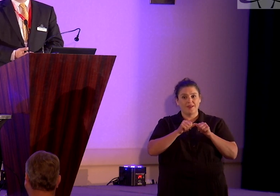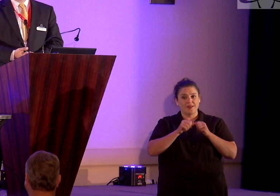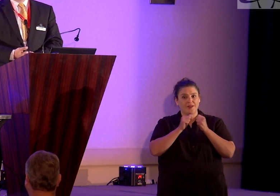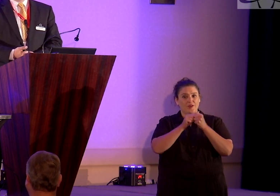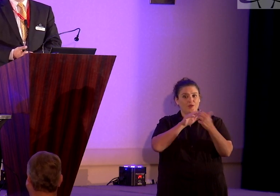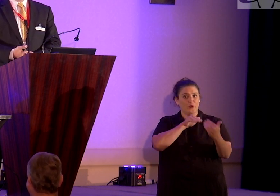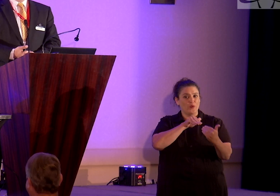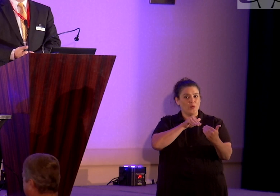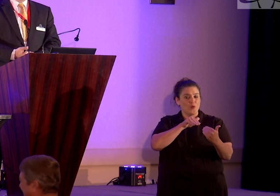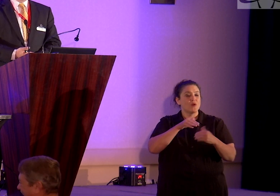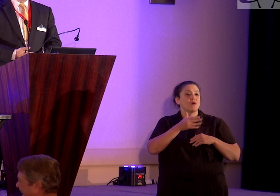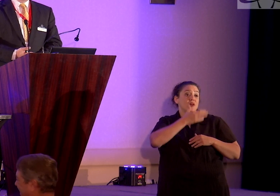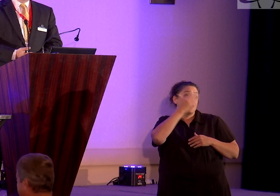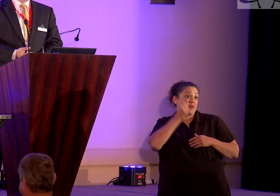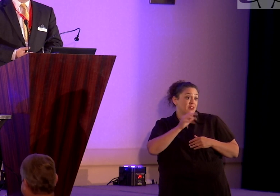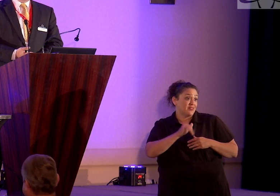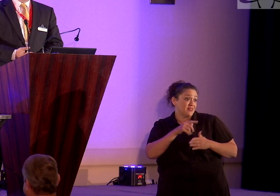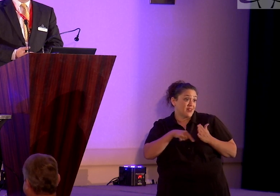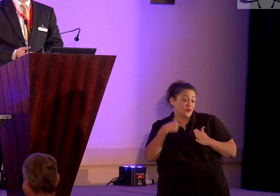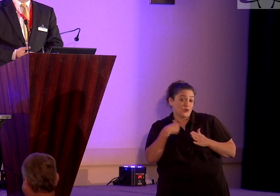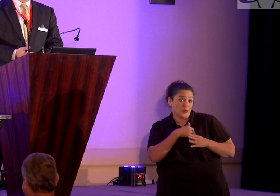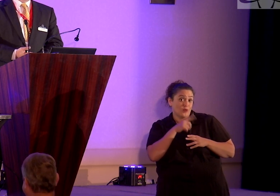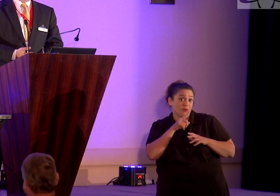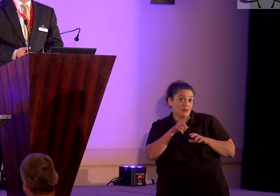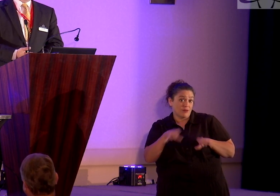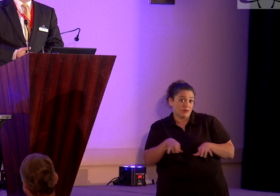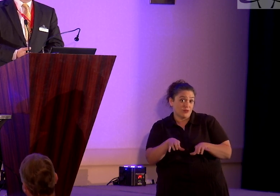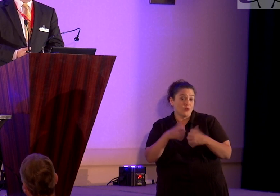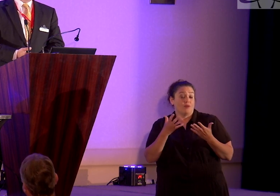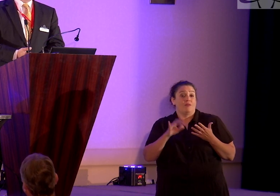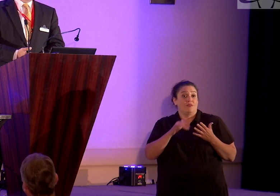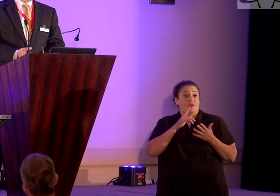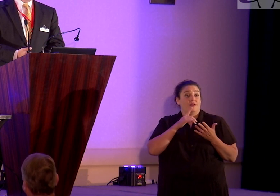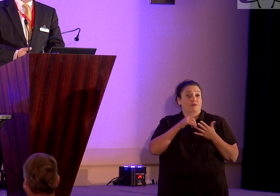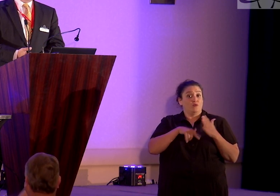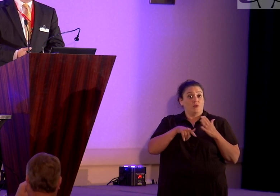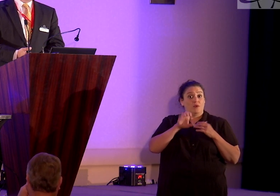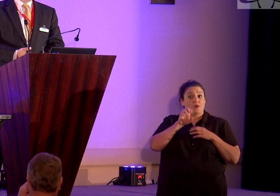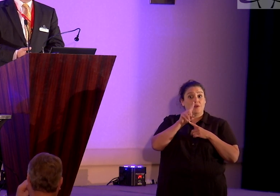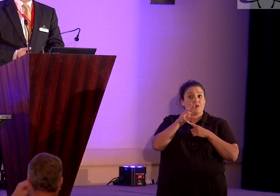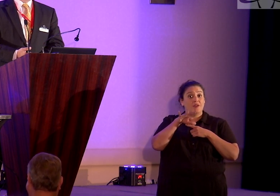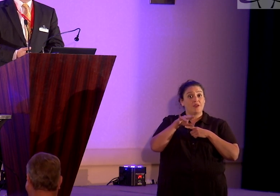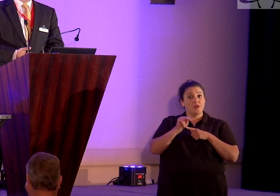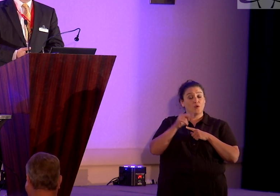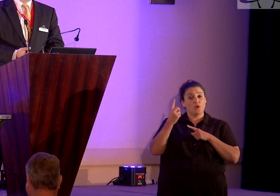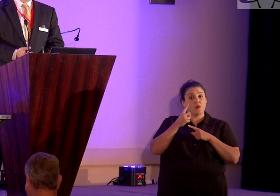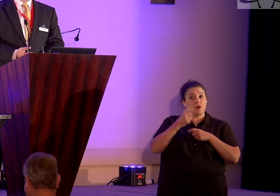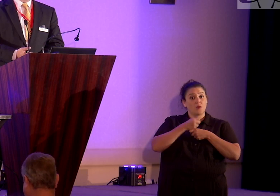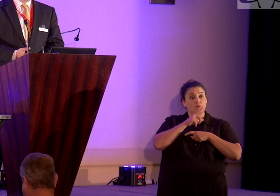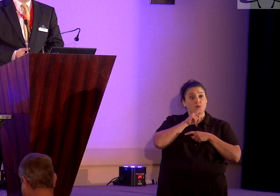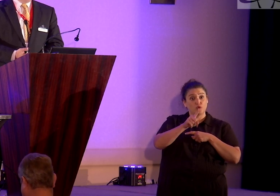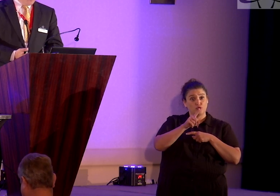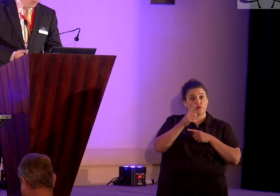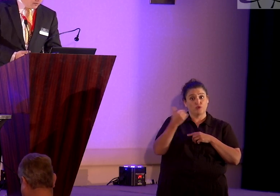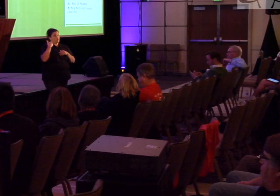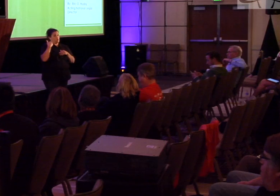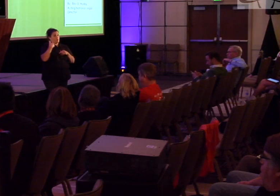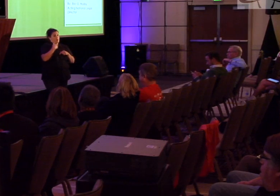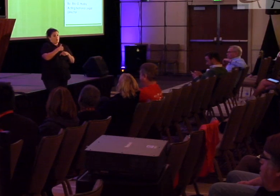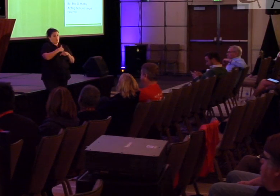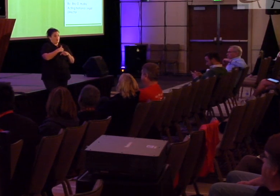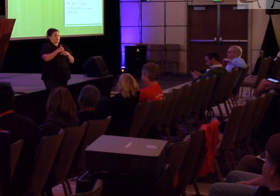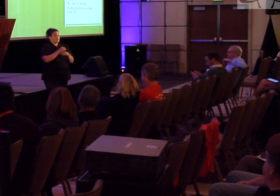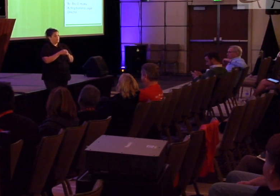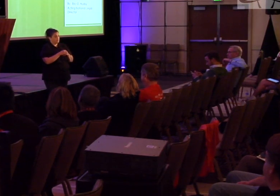war, because that's what we are doing and what Edwin always made sure to remind us of.